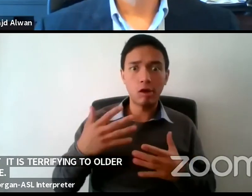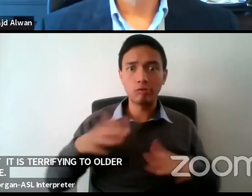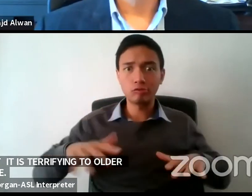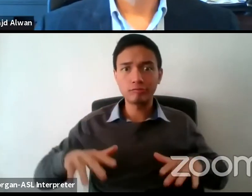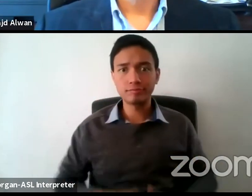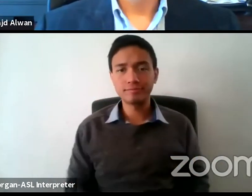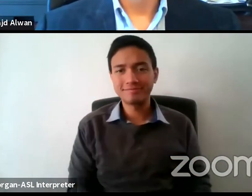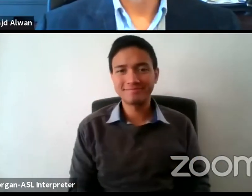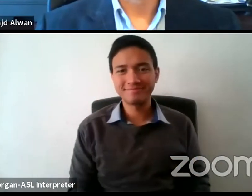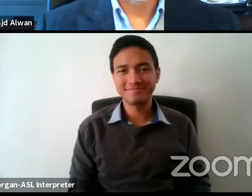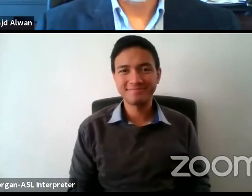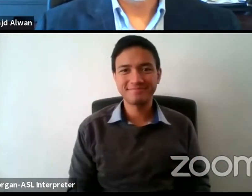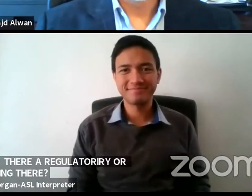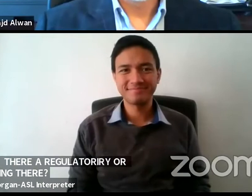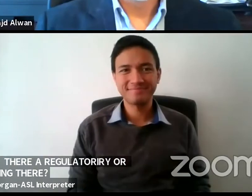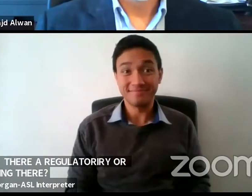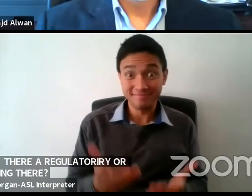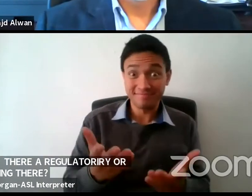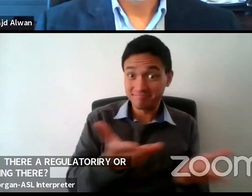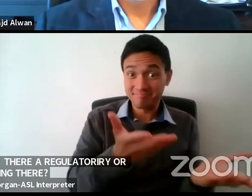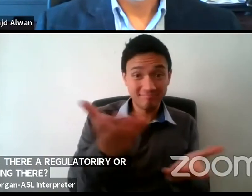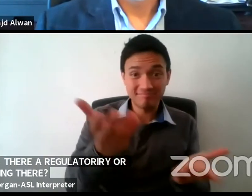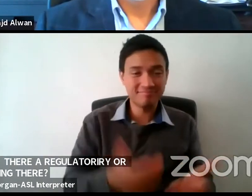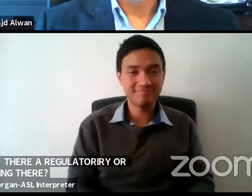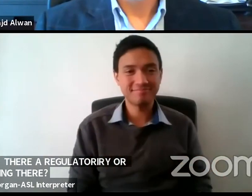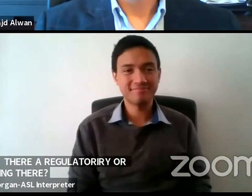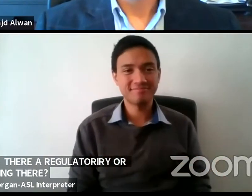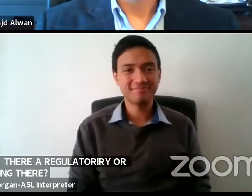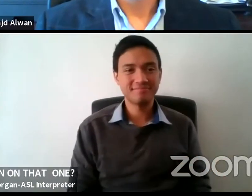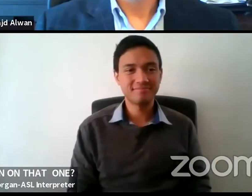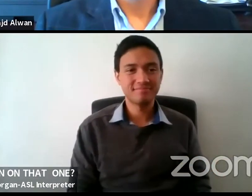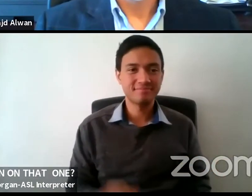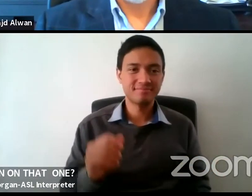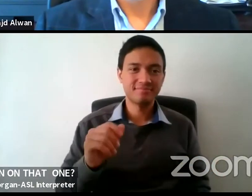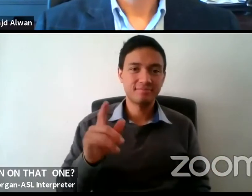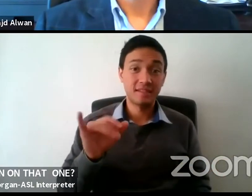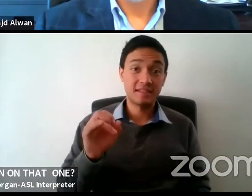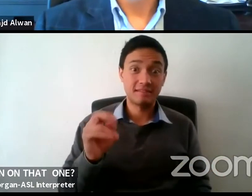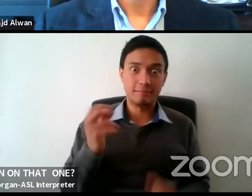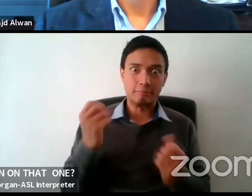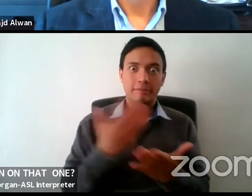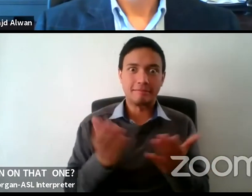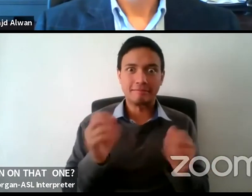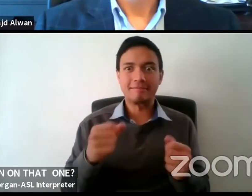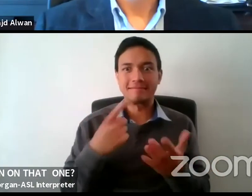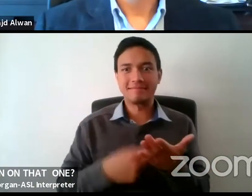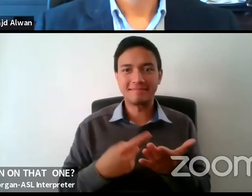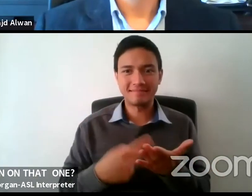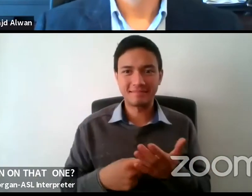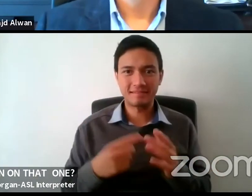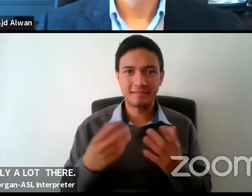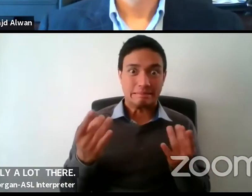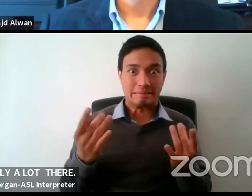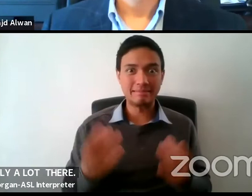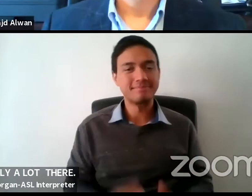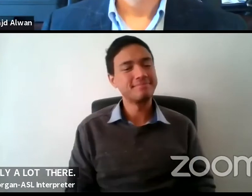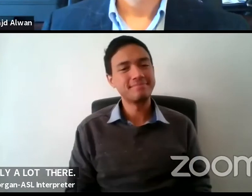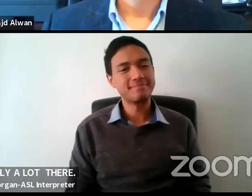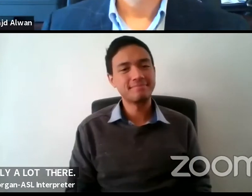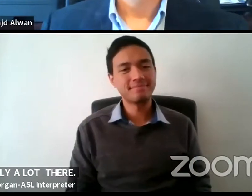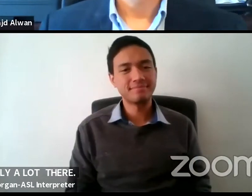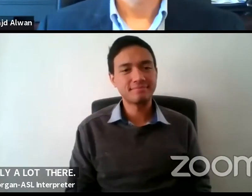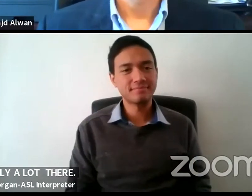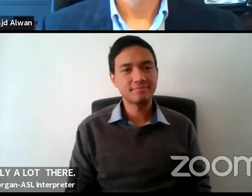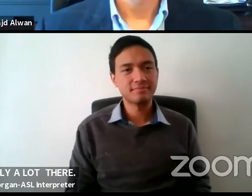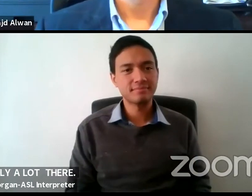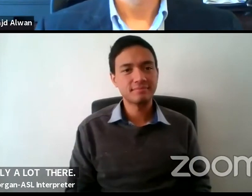Who wants to dive in on that one? There's probably a whole lot there, right? Well, I mean, I think I don't know if that